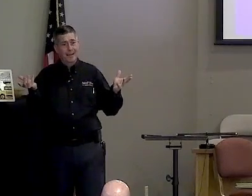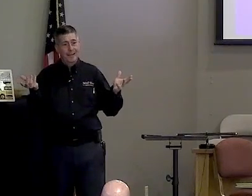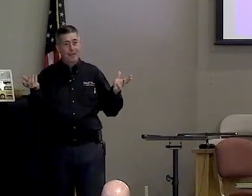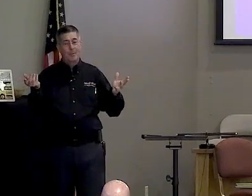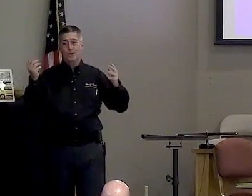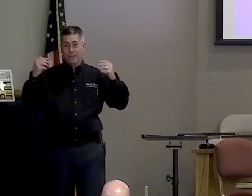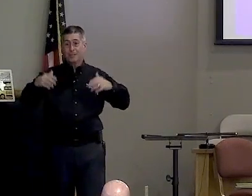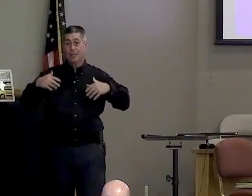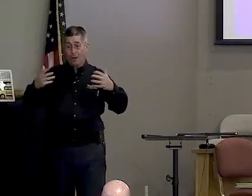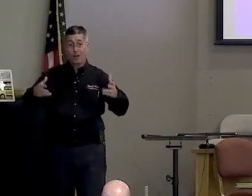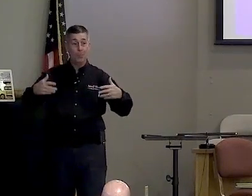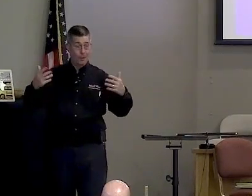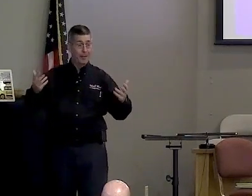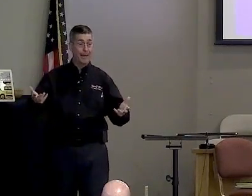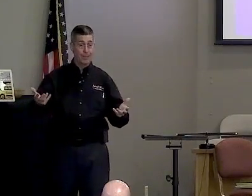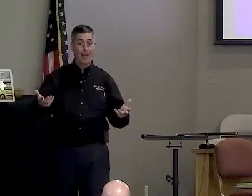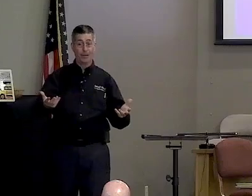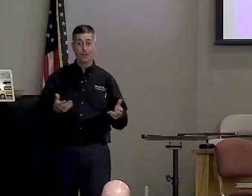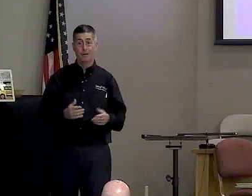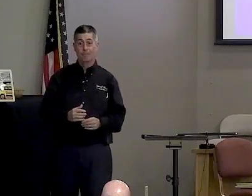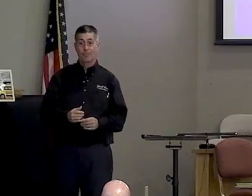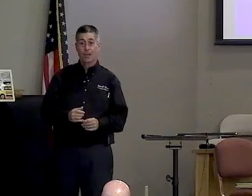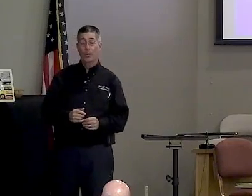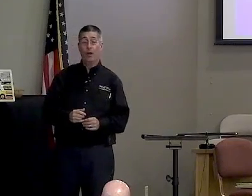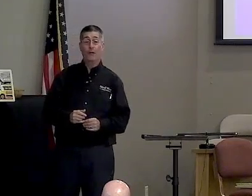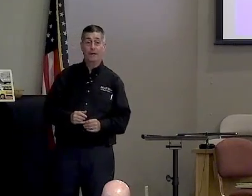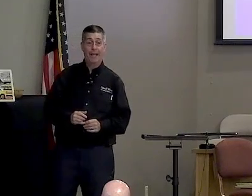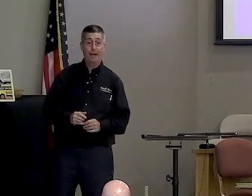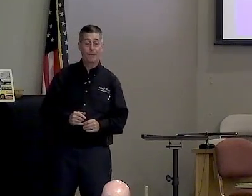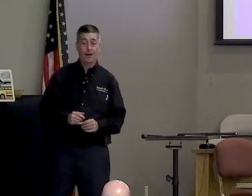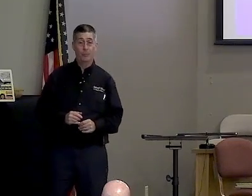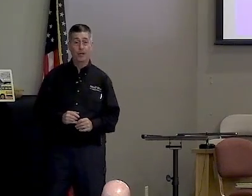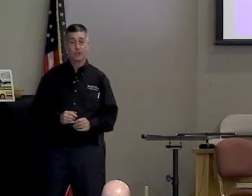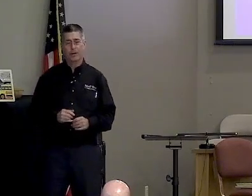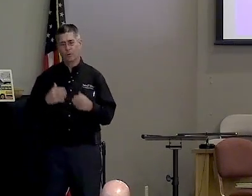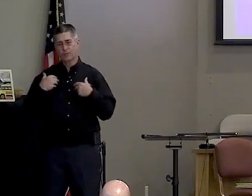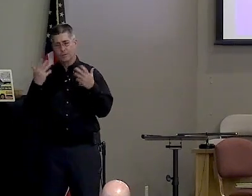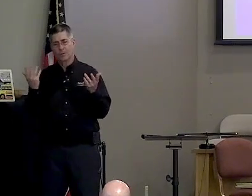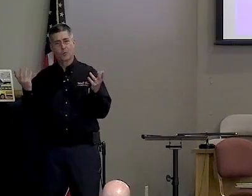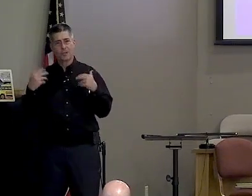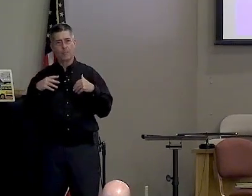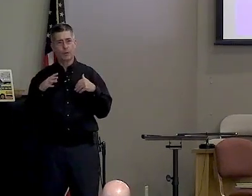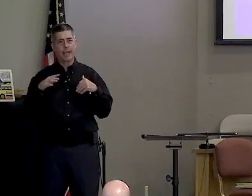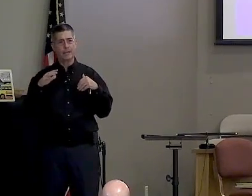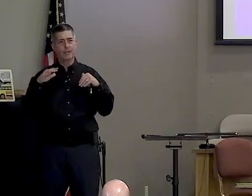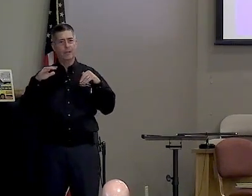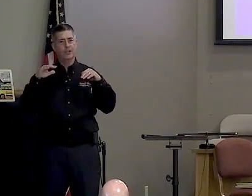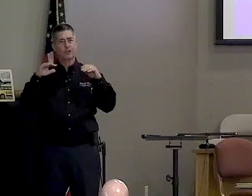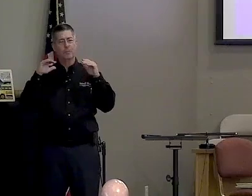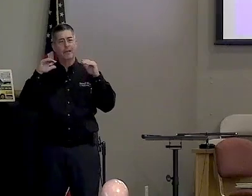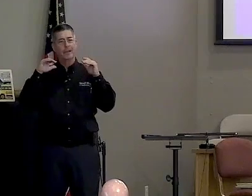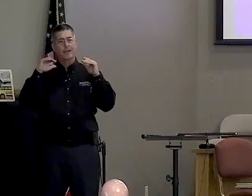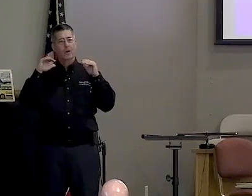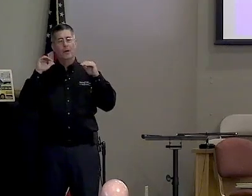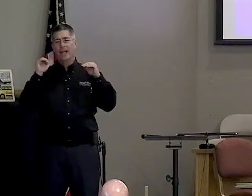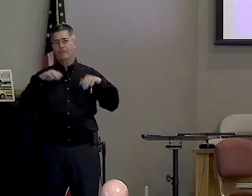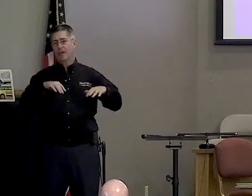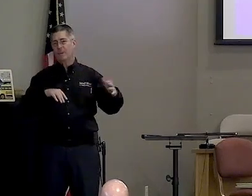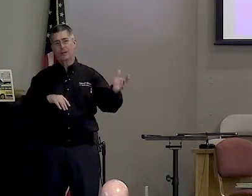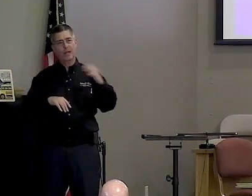But you get to be called upon like the pastor. We often have in our ministry, of course, I'm ordained in the ministry, but we'll have deaf people come